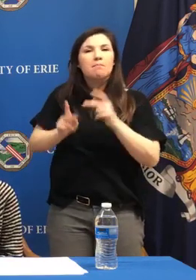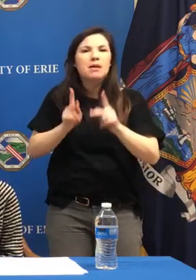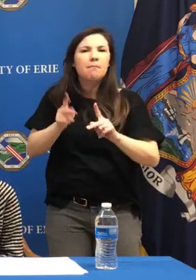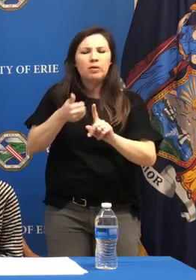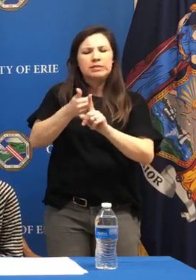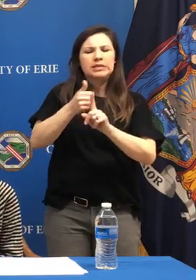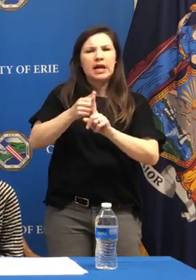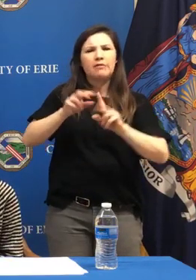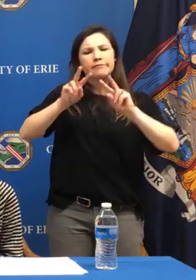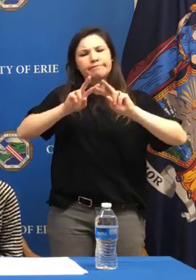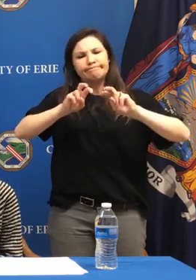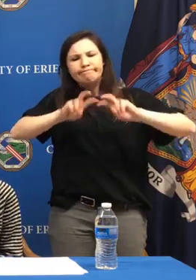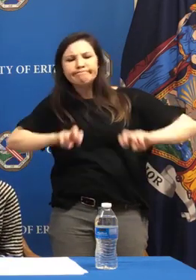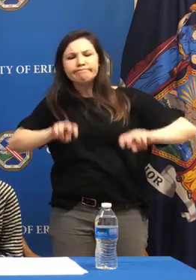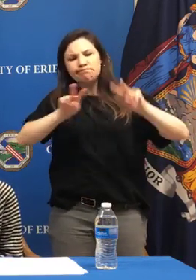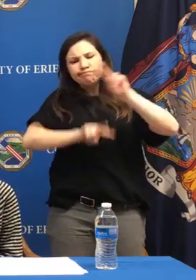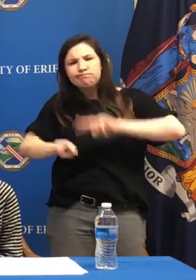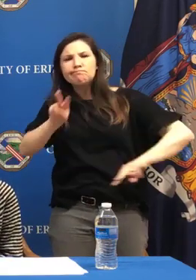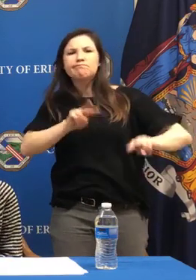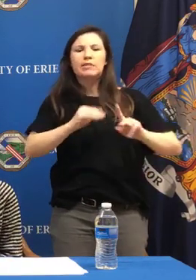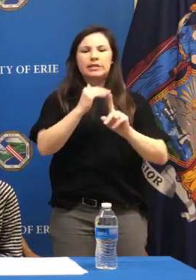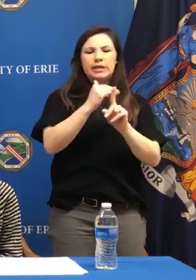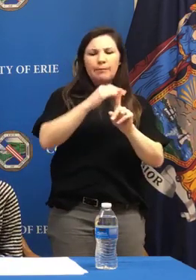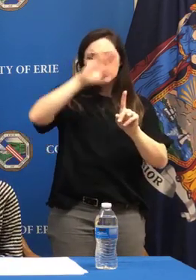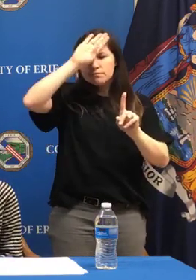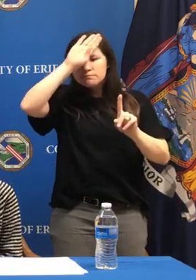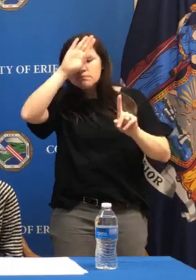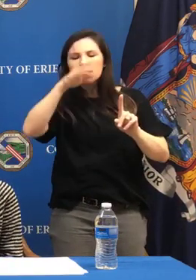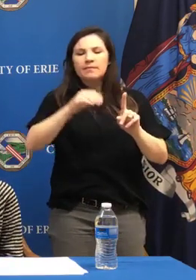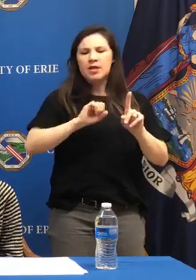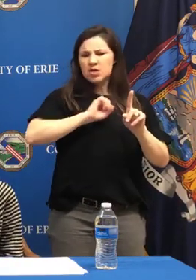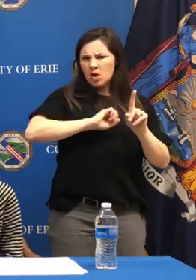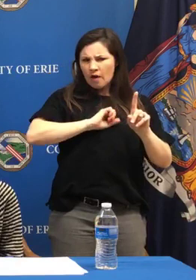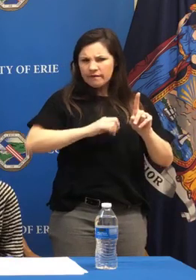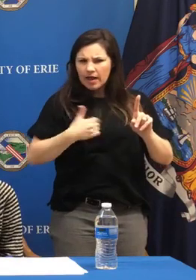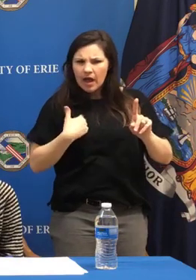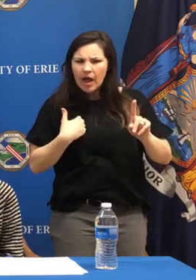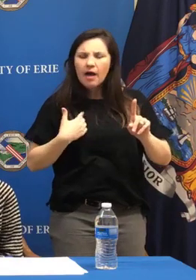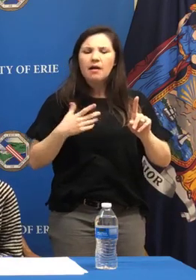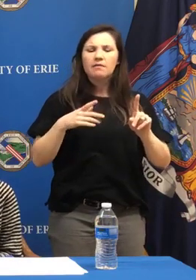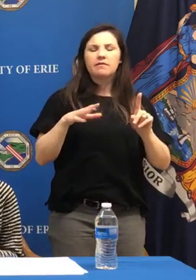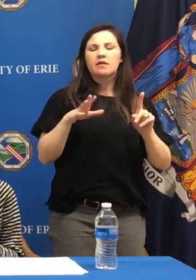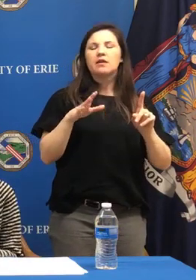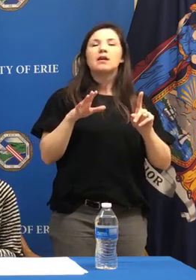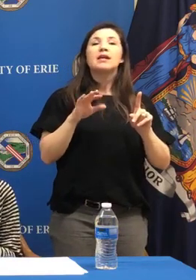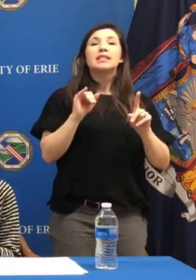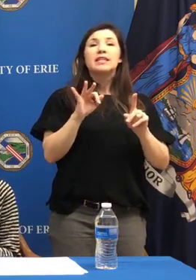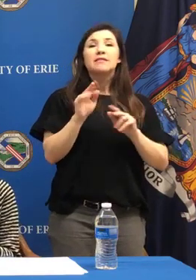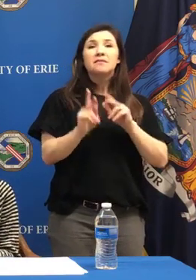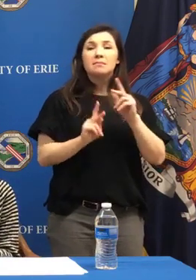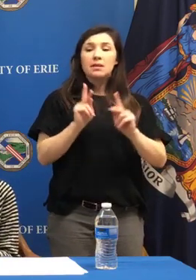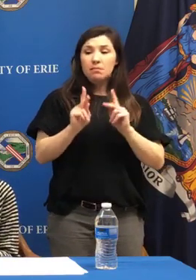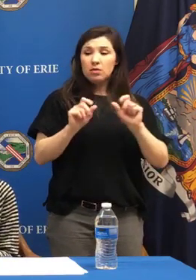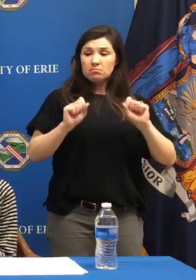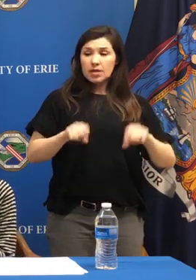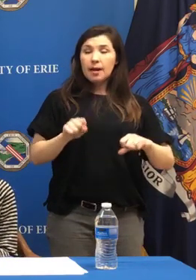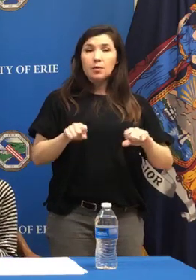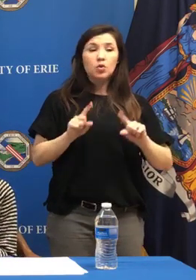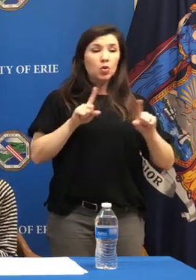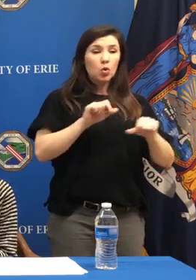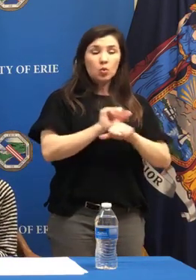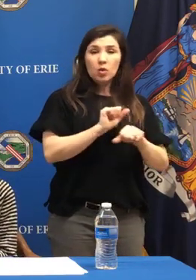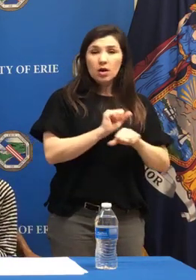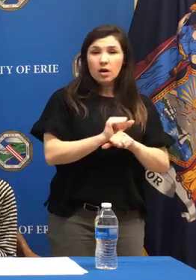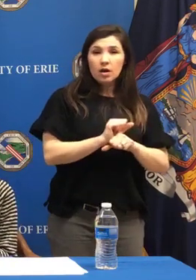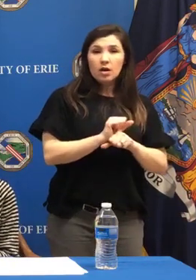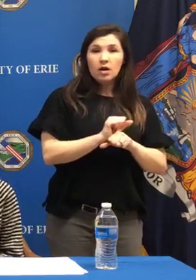self-monitoring, checking your temperature, checking for cough or shortness of breath. And even if people are able to go to work, if